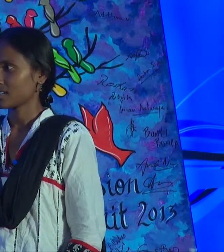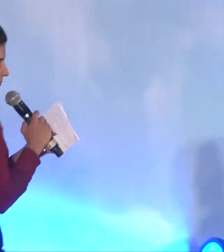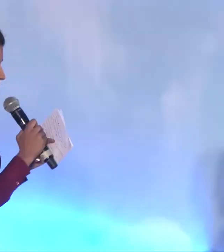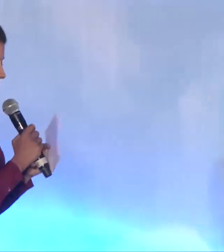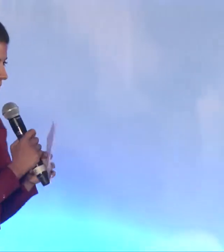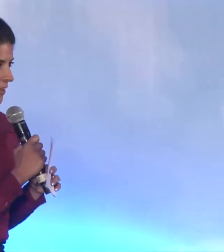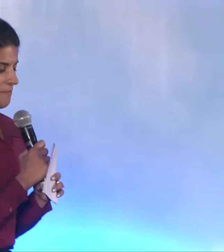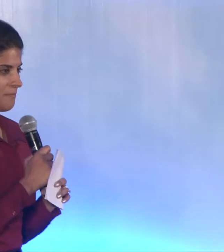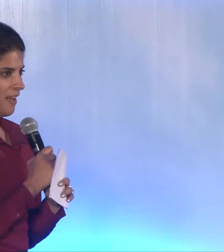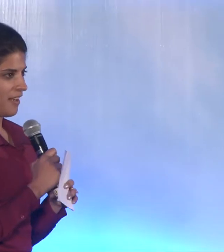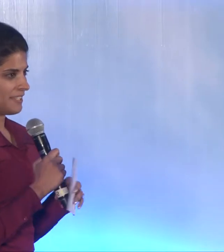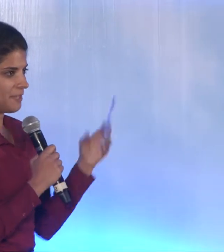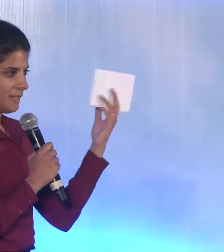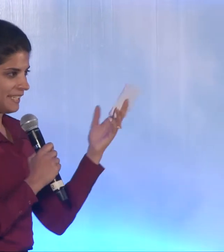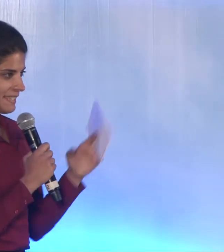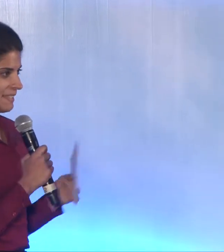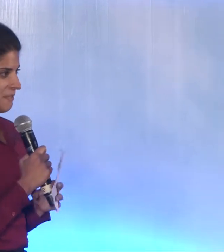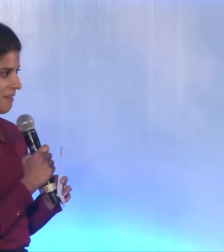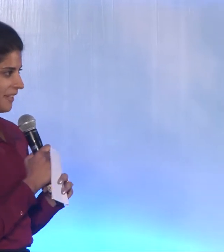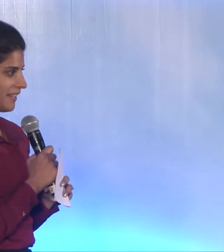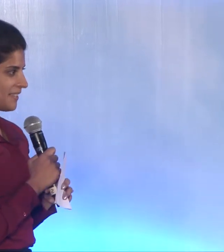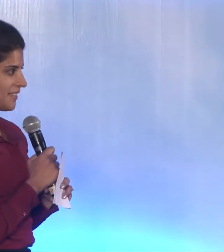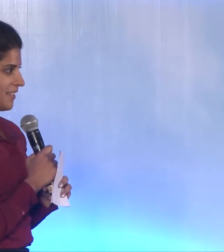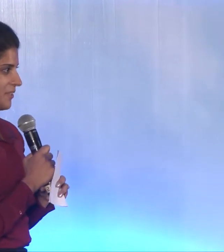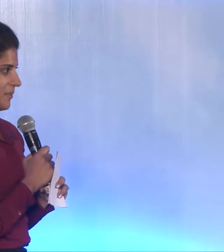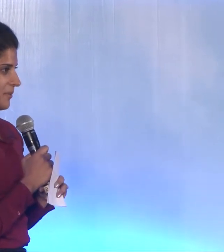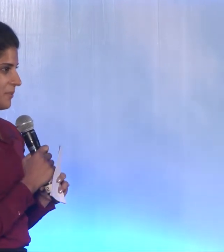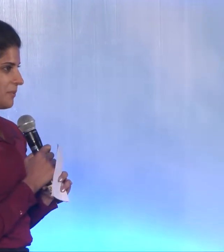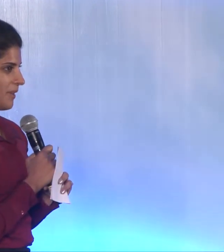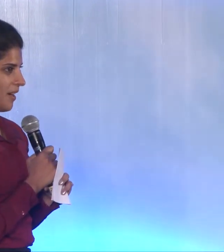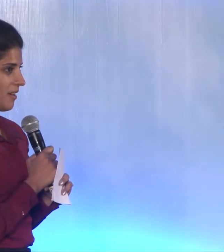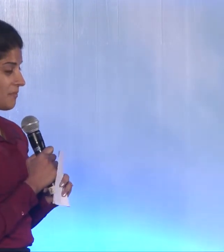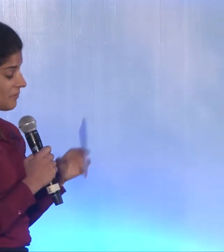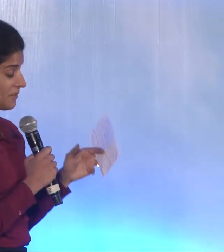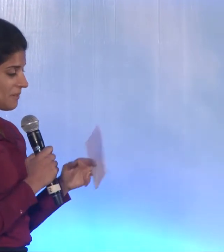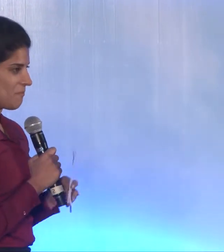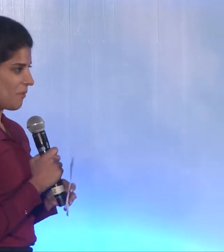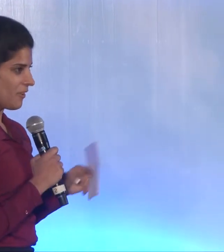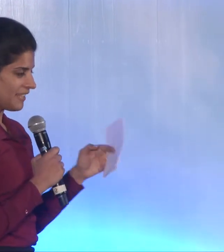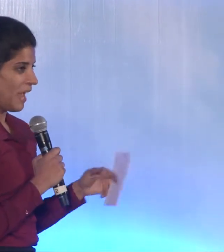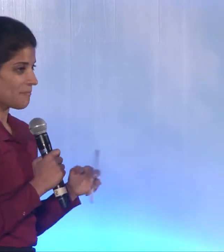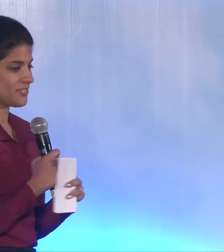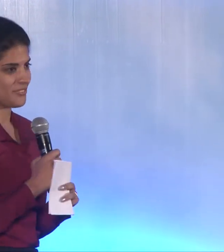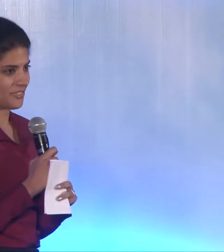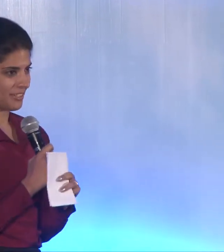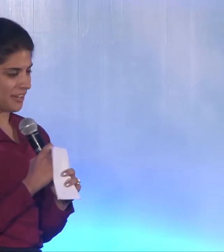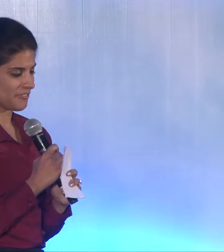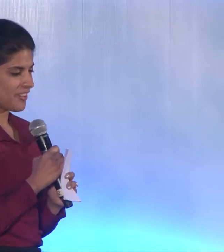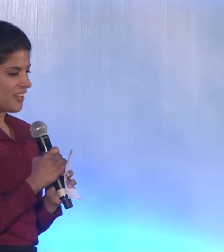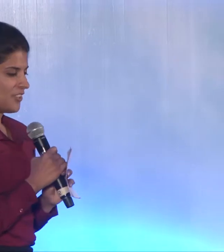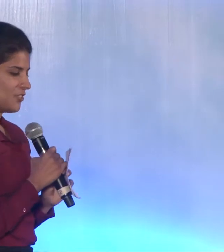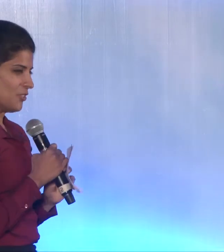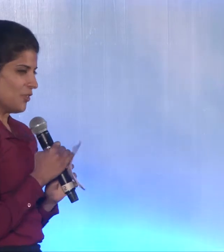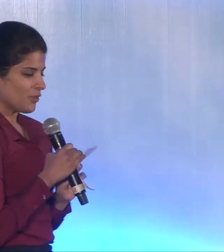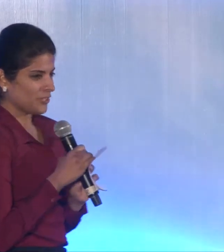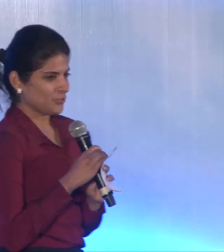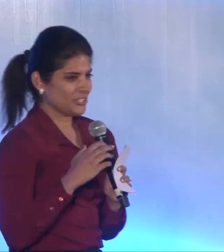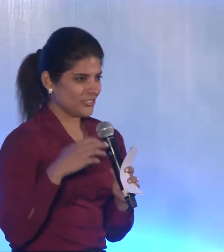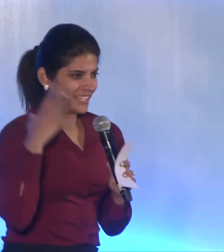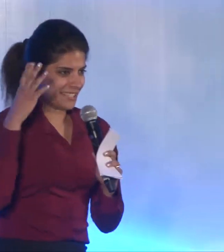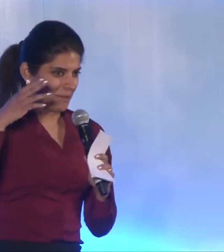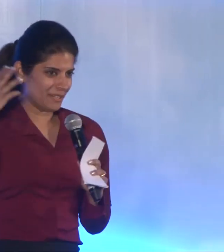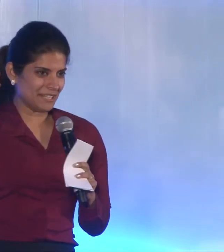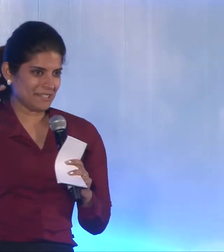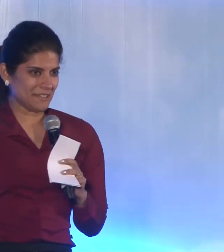So let's move from disabilities in the mind to something more that happens in real life. Did you know that